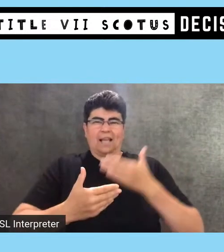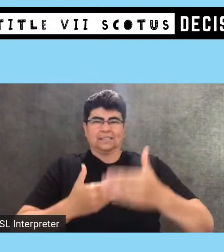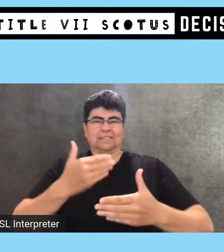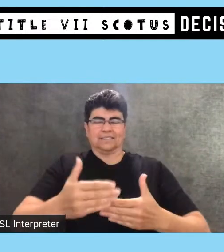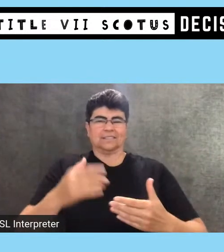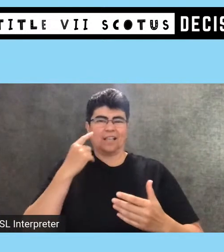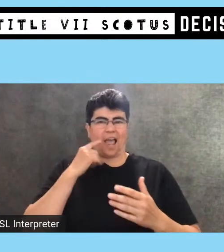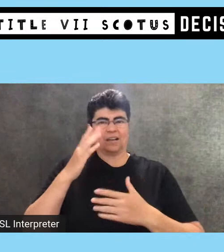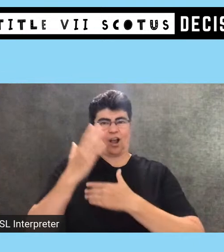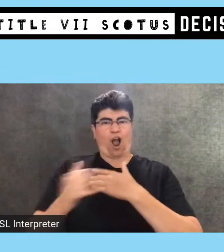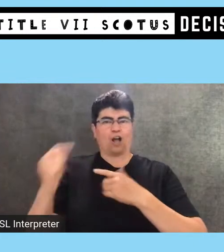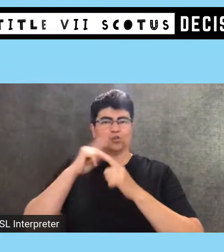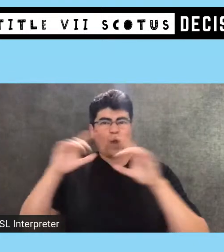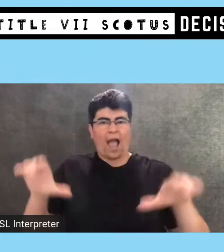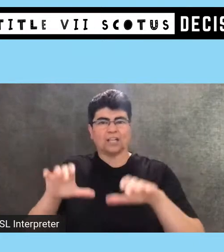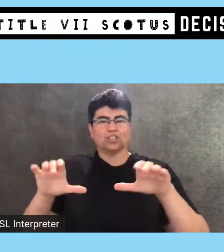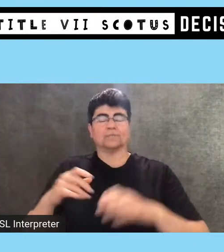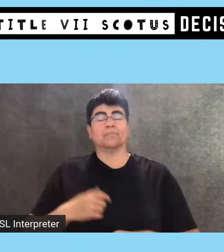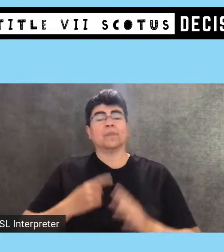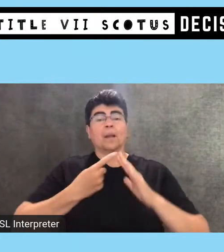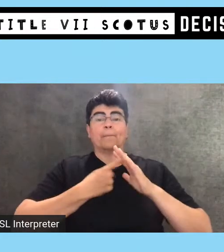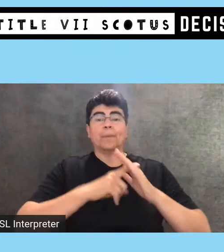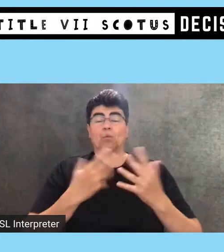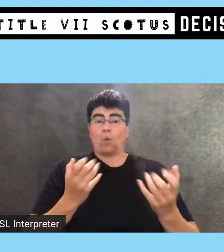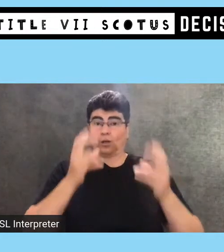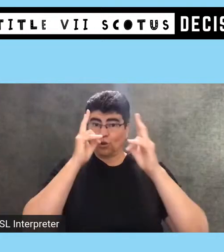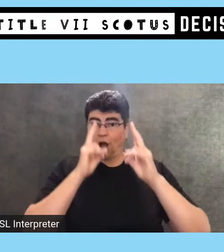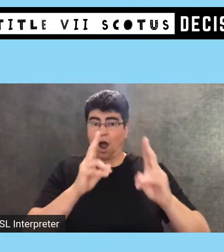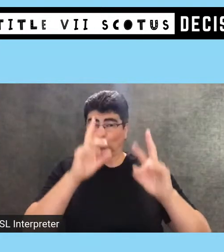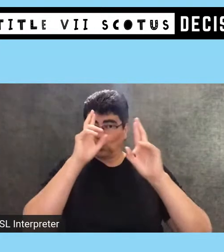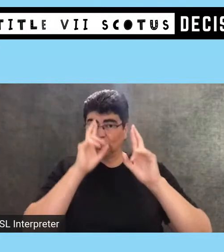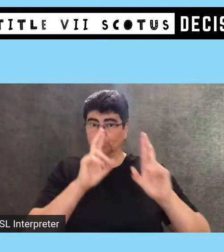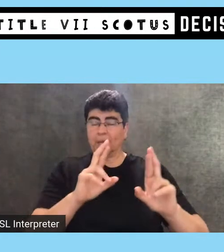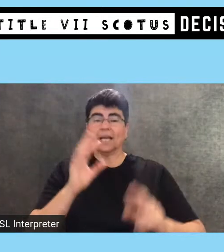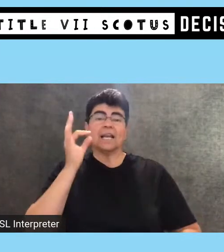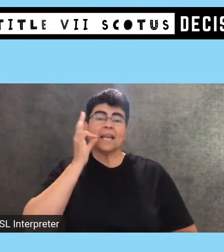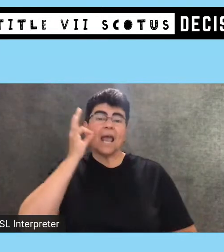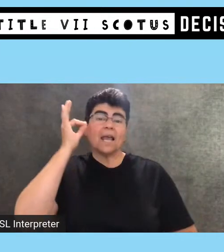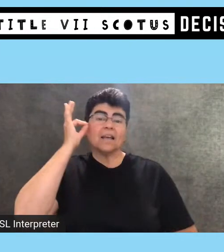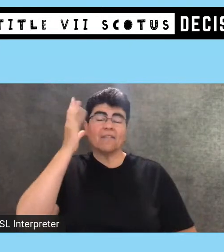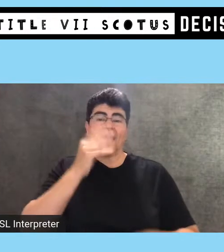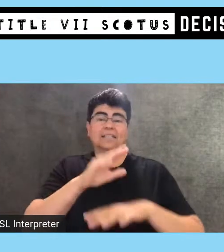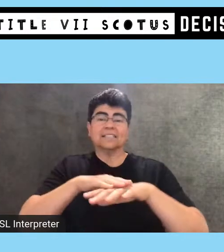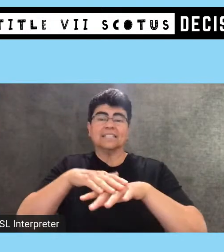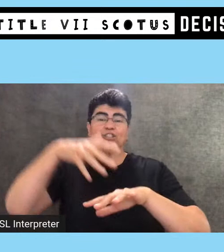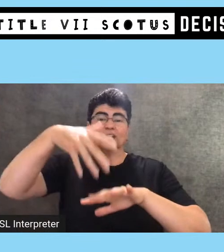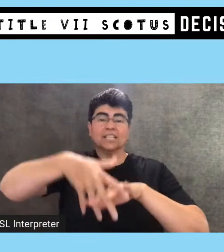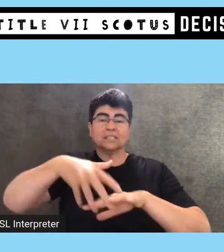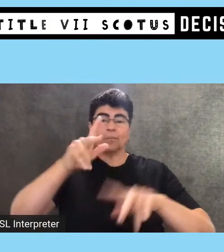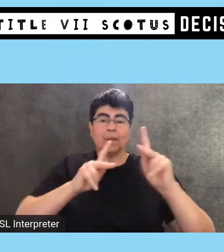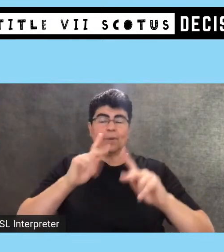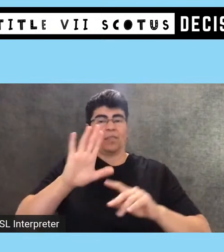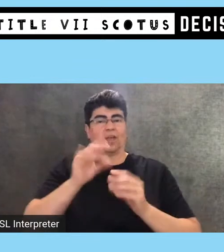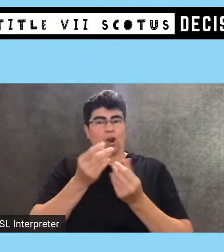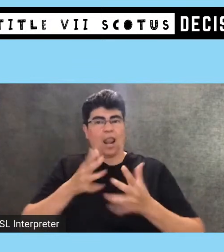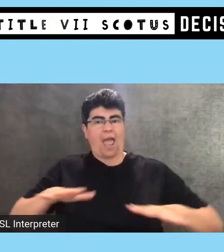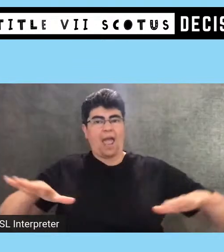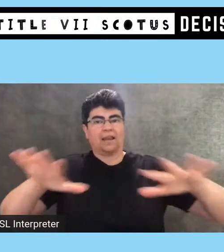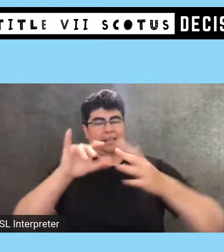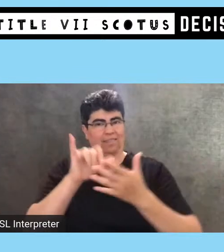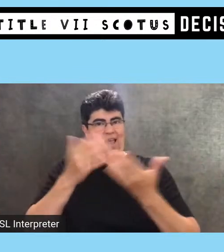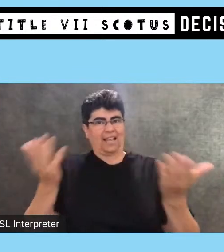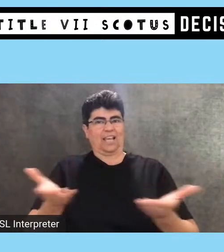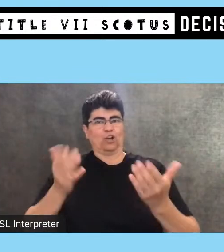action. To begin, we want to honor and respect Native and Indigenous peoples and their land on which San